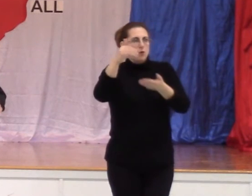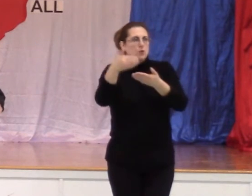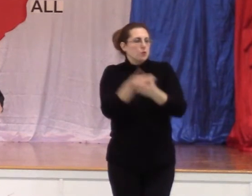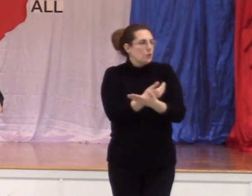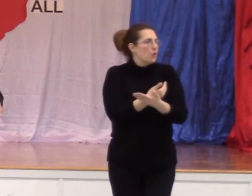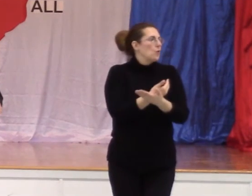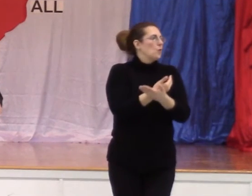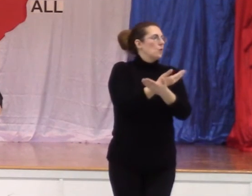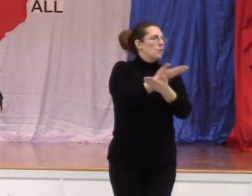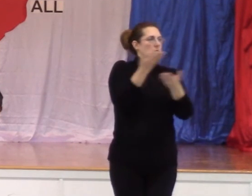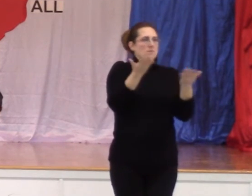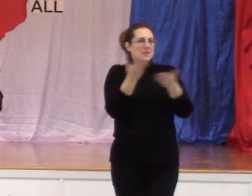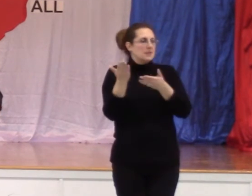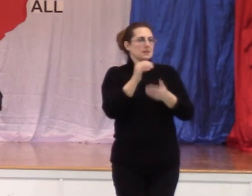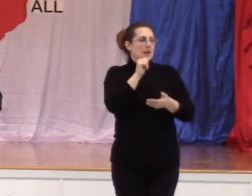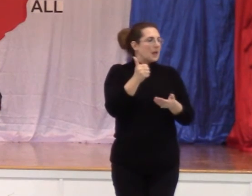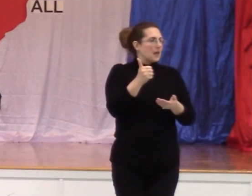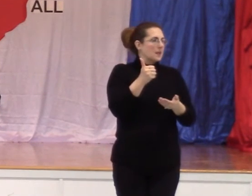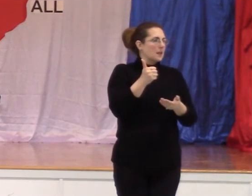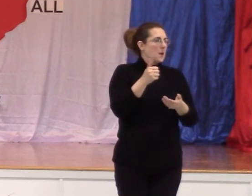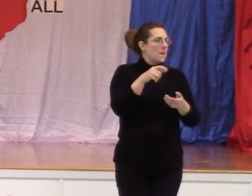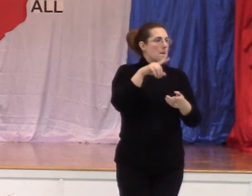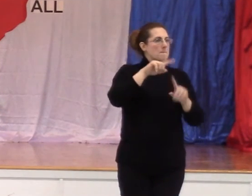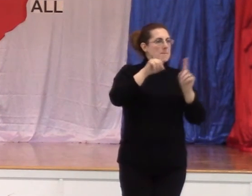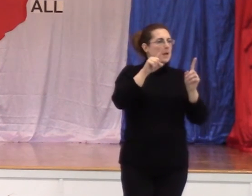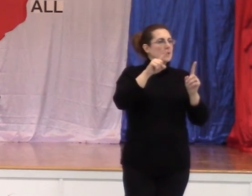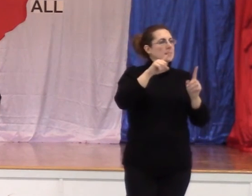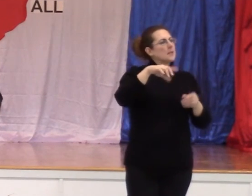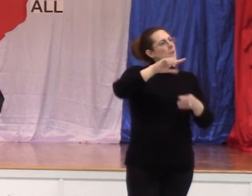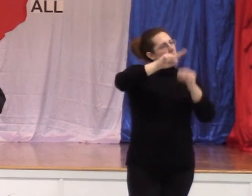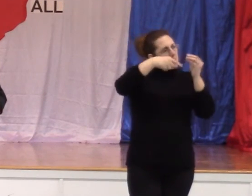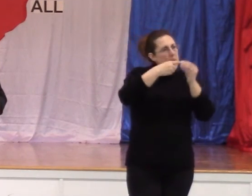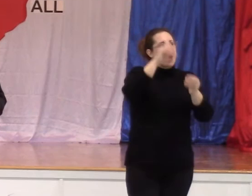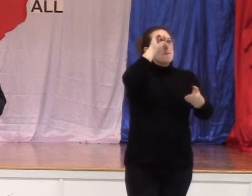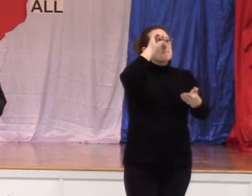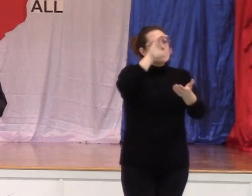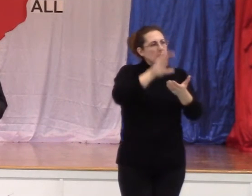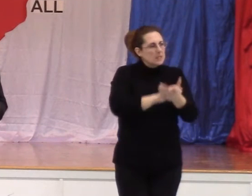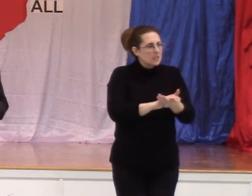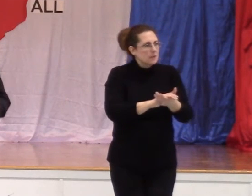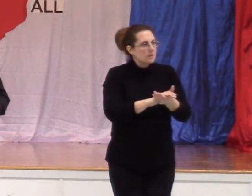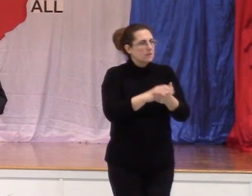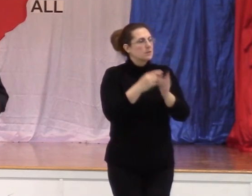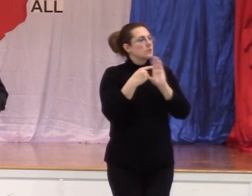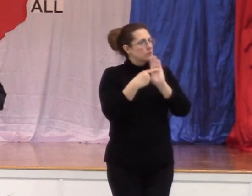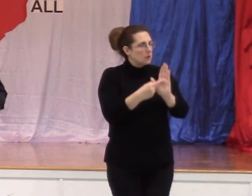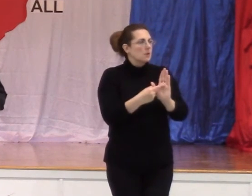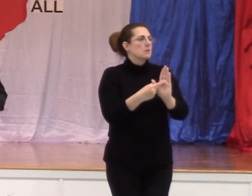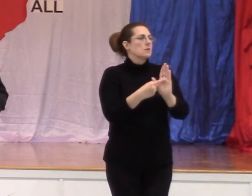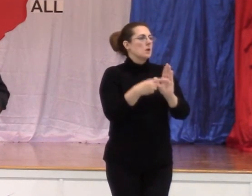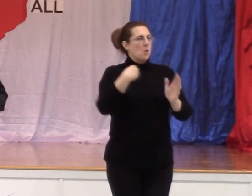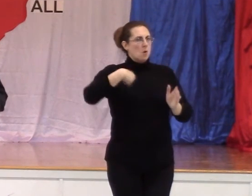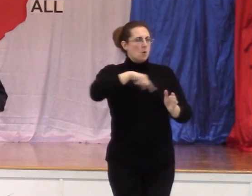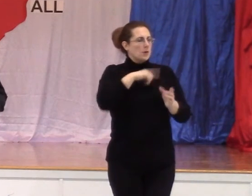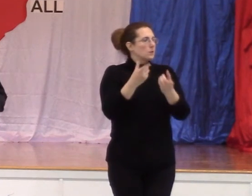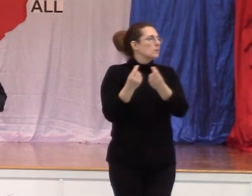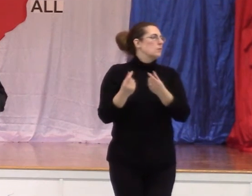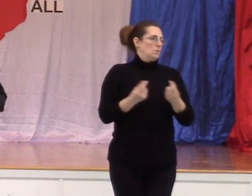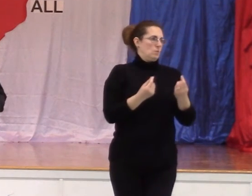outreach methods or anything like that. It had to do with our beliefs, determined what we did.